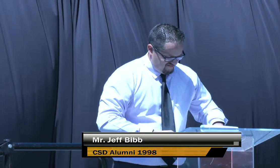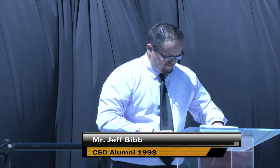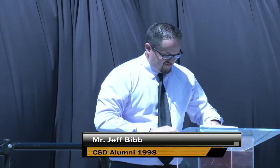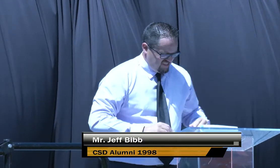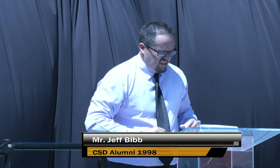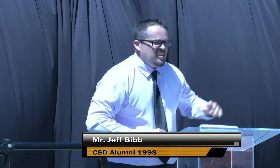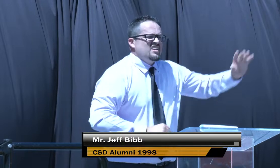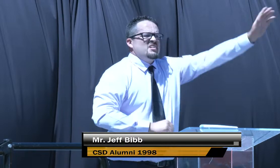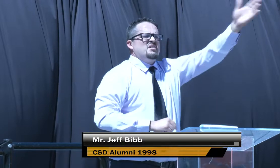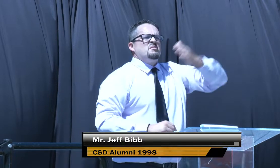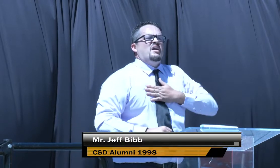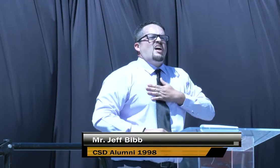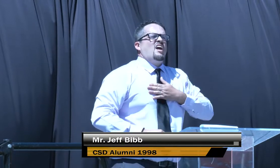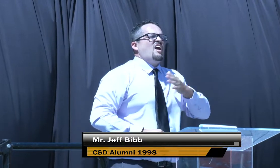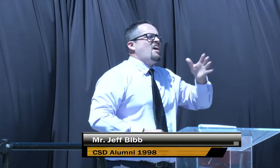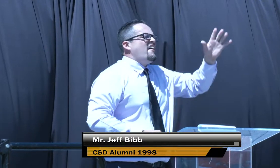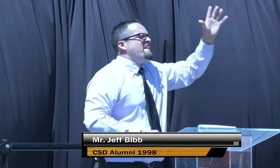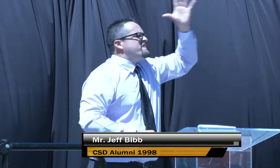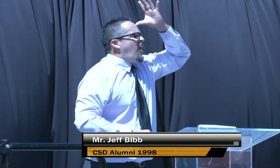students, you guys here sitting before me.